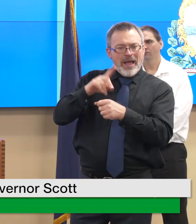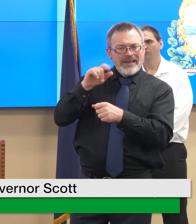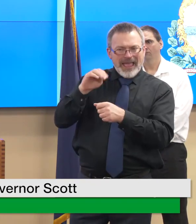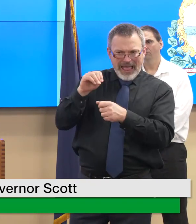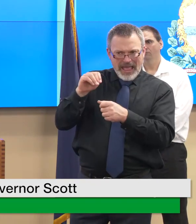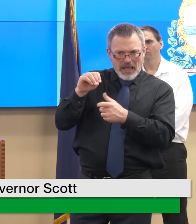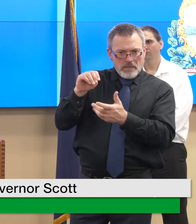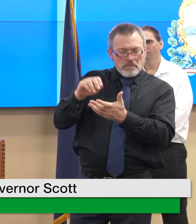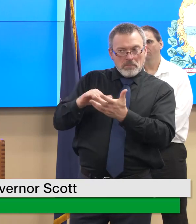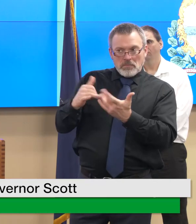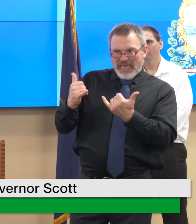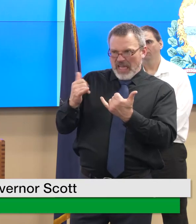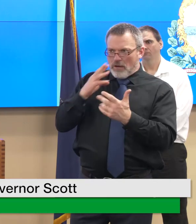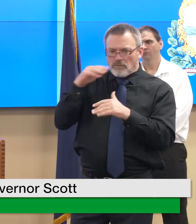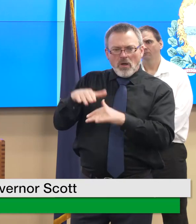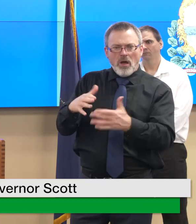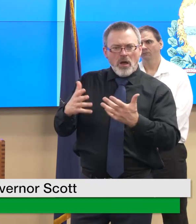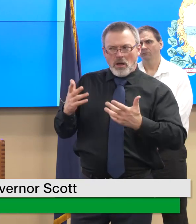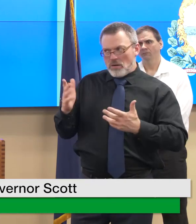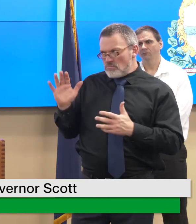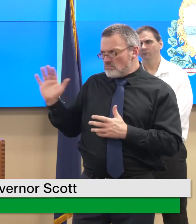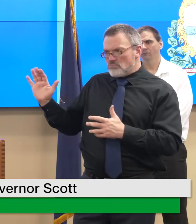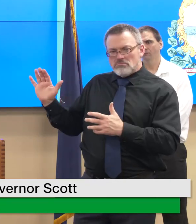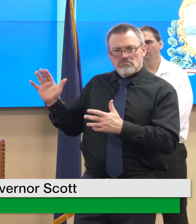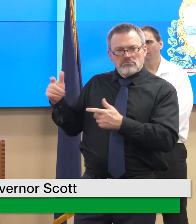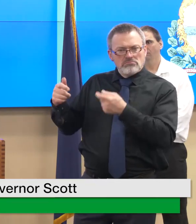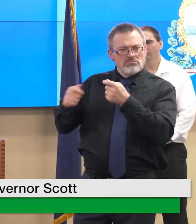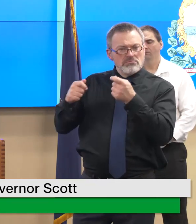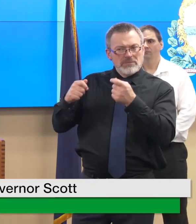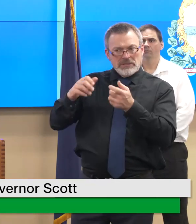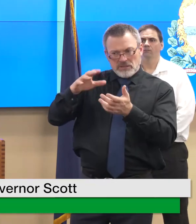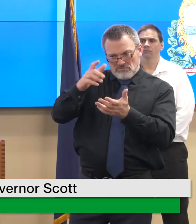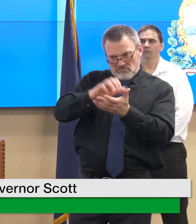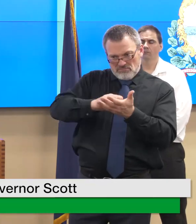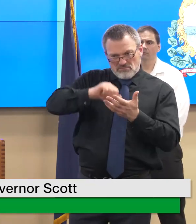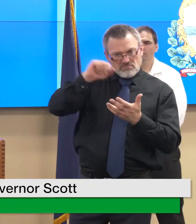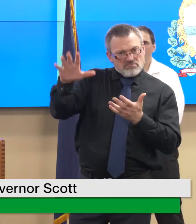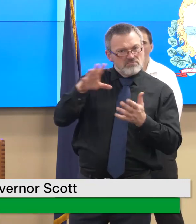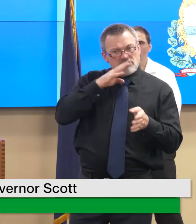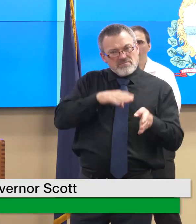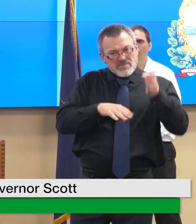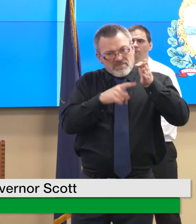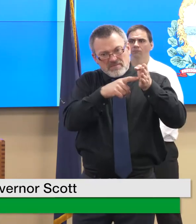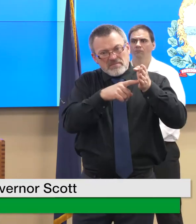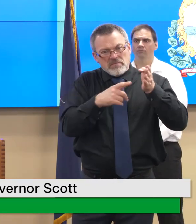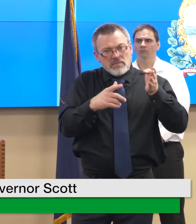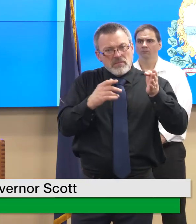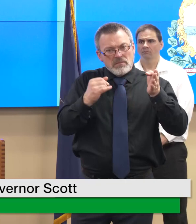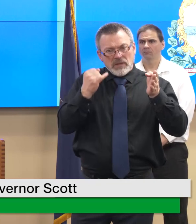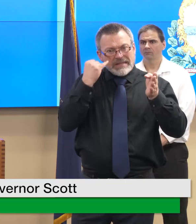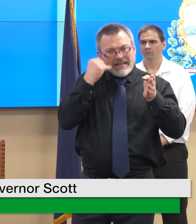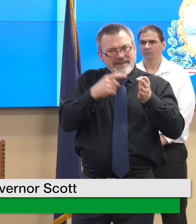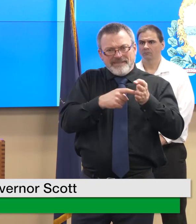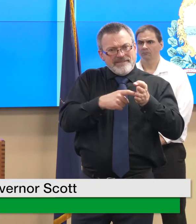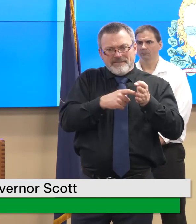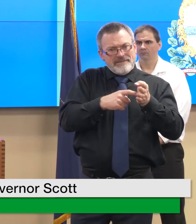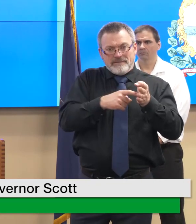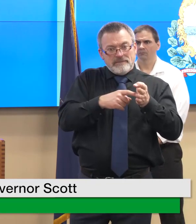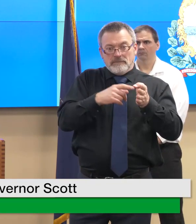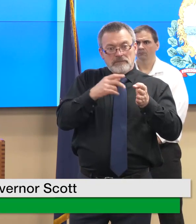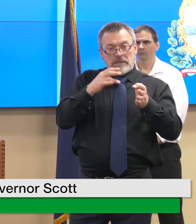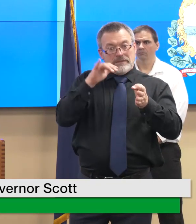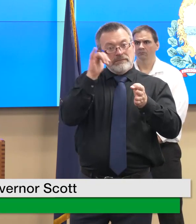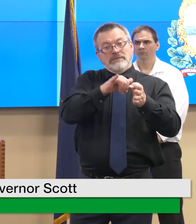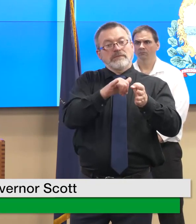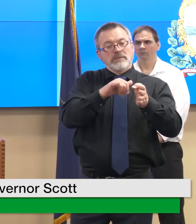is concerned that local dam removal, which if they stay, might sort of spread out the water locally,